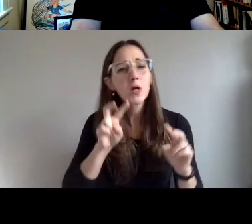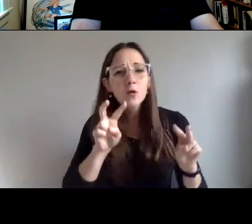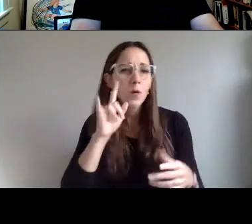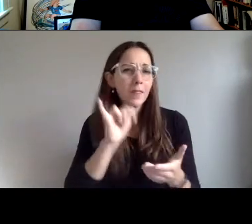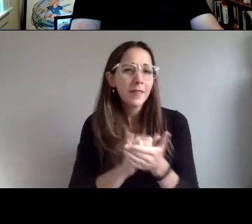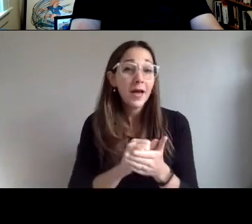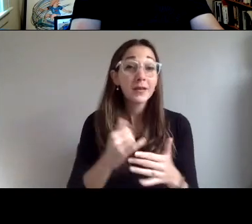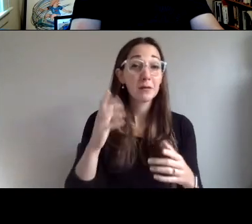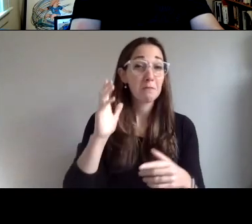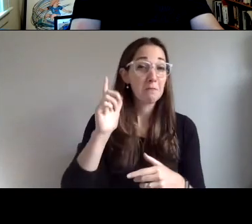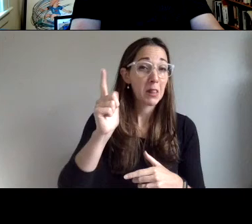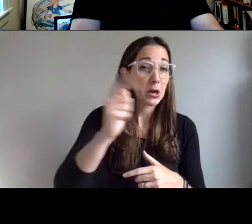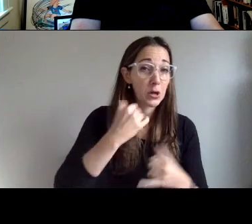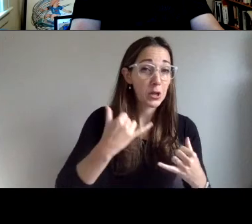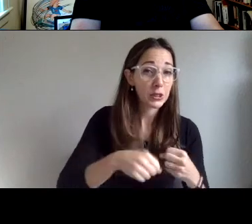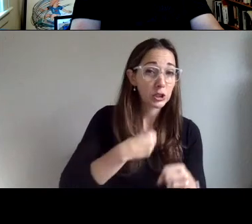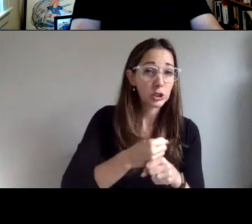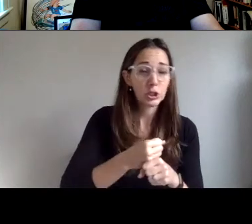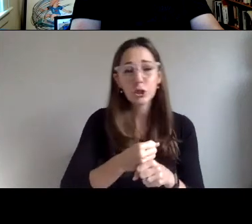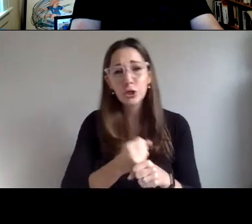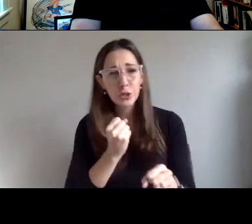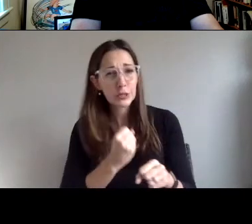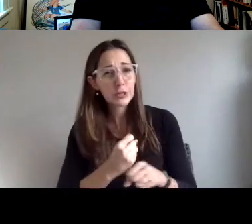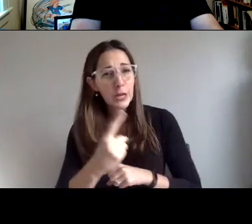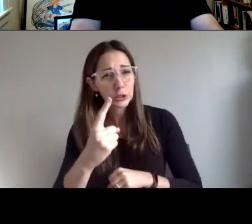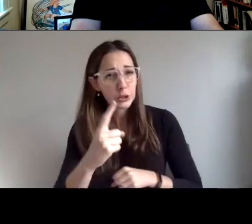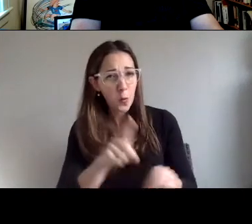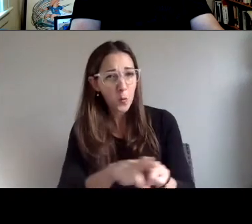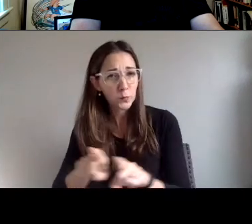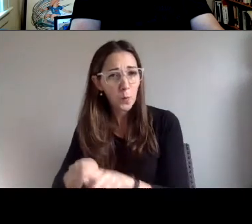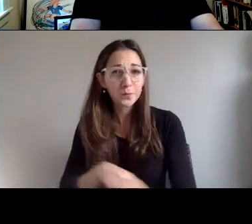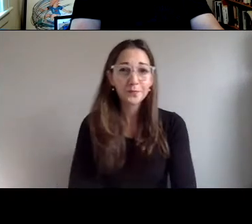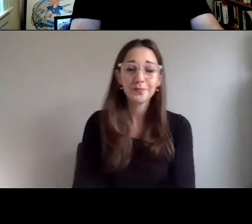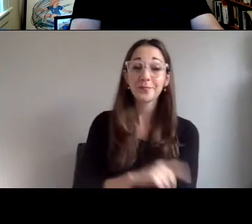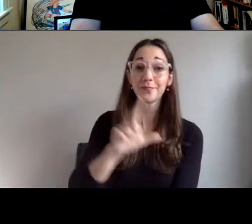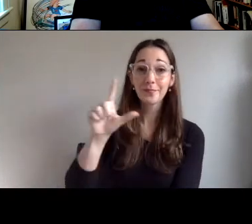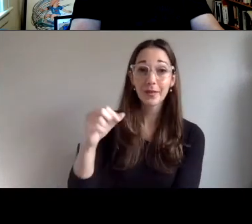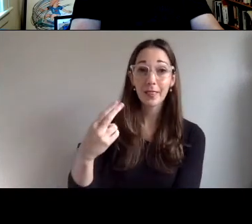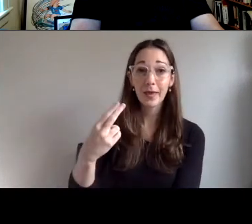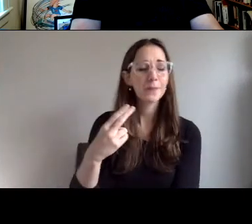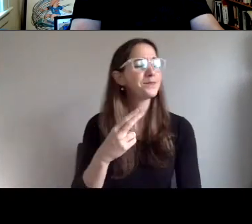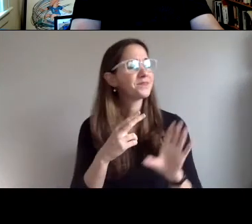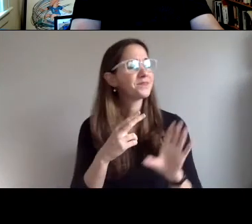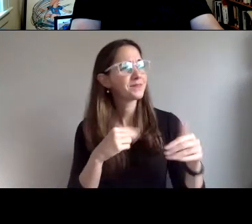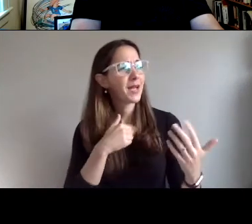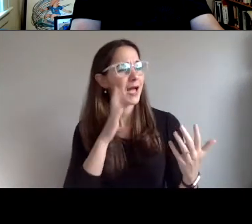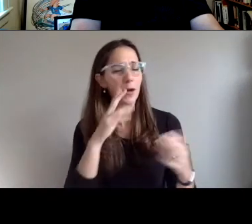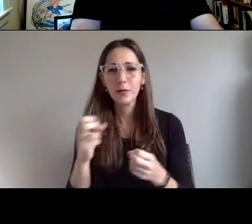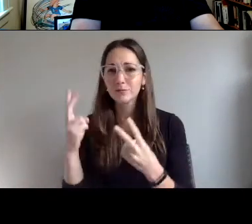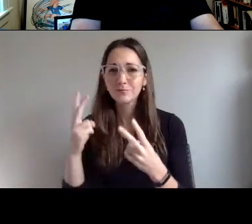And again, let me just put in the chat box the link to the session webpage, which